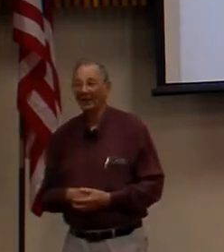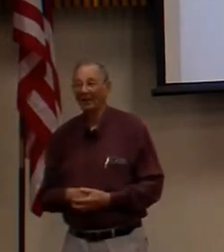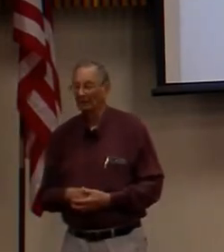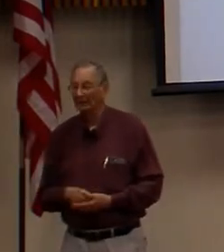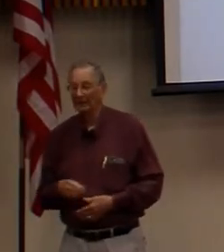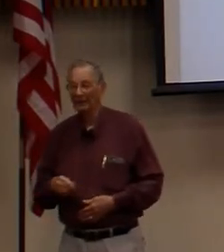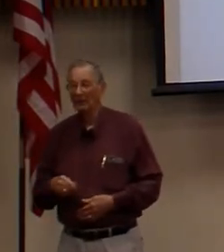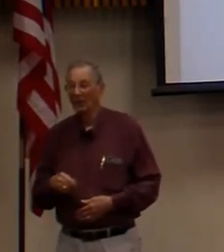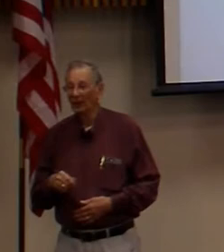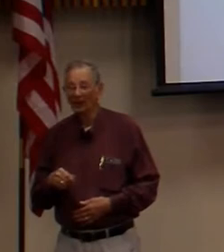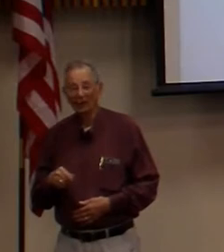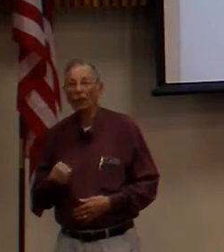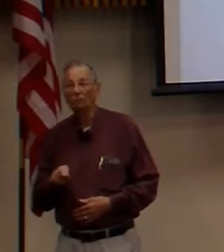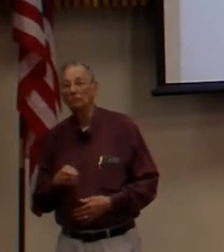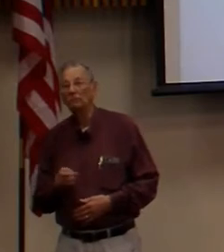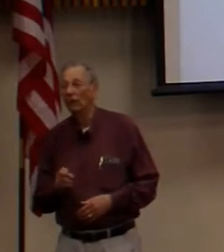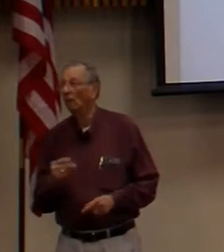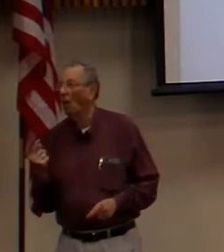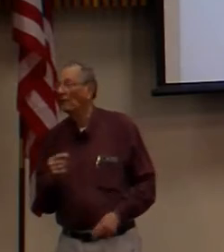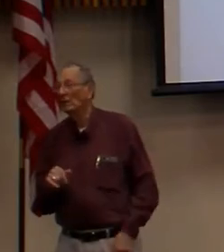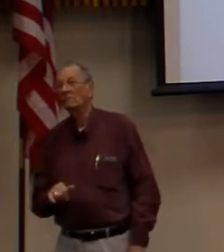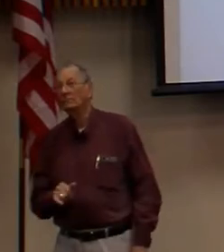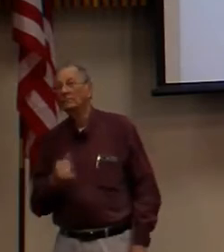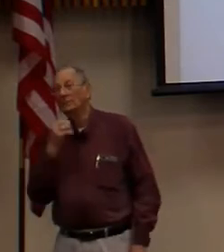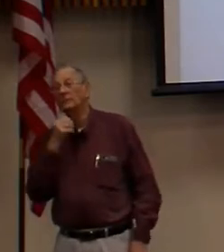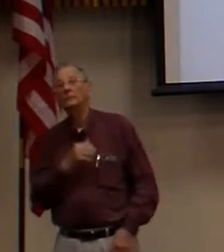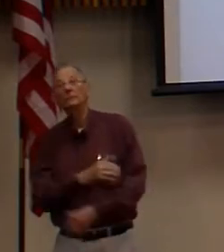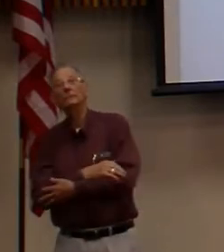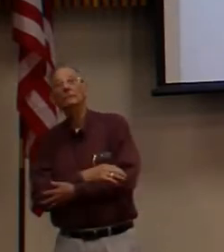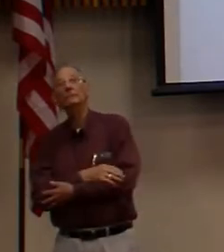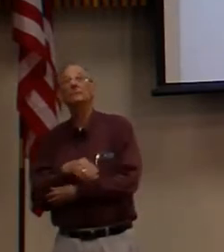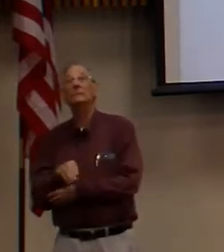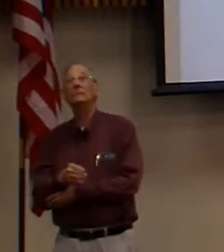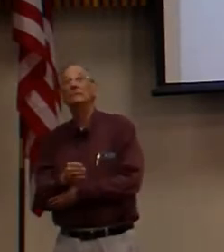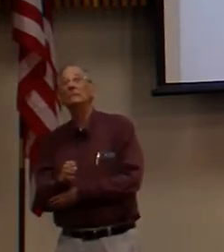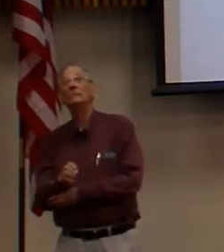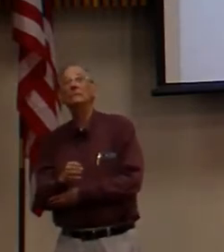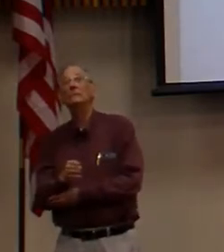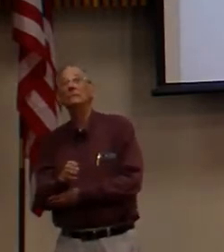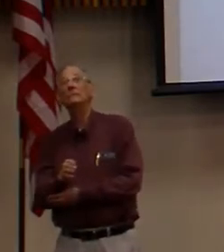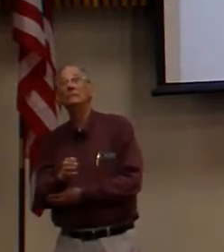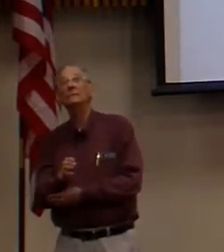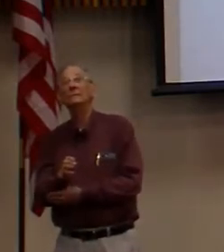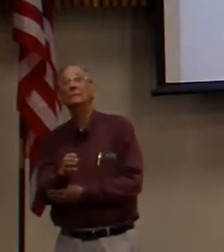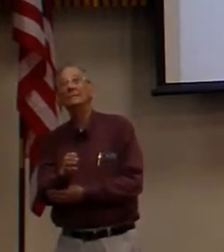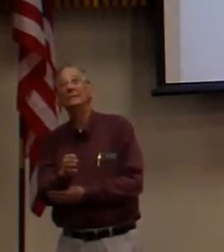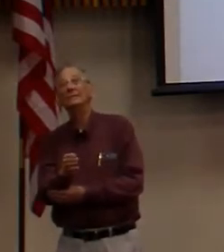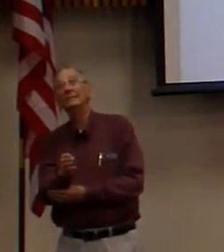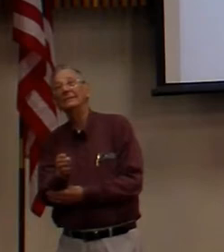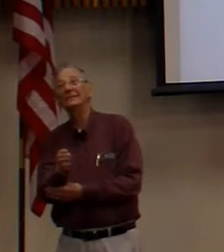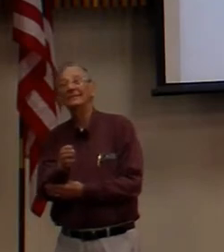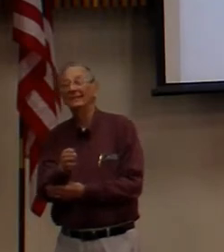road seemed to like go forever. And I thought, it's just God and this mountain and us, you know, there's nothing else.